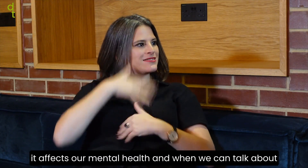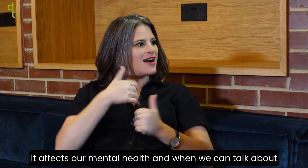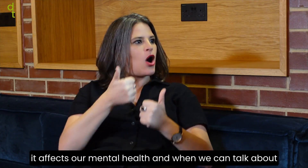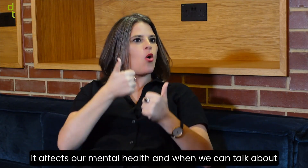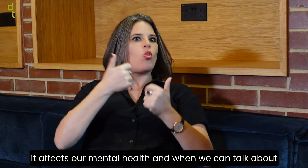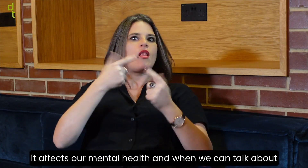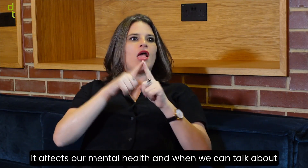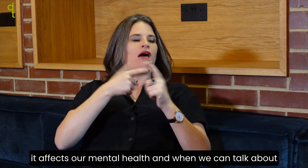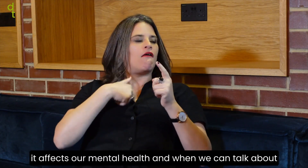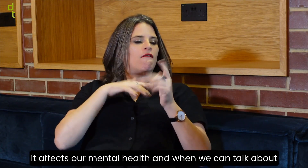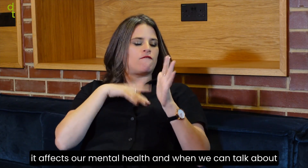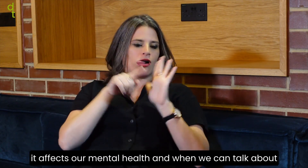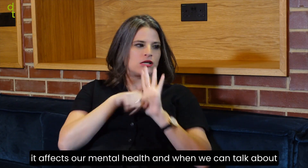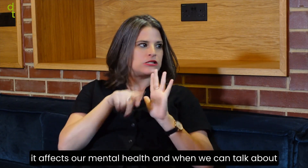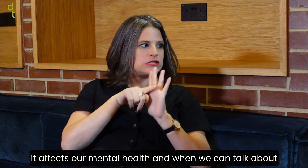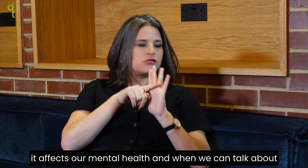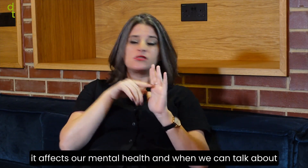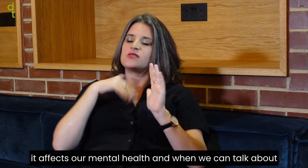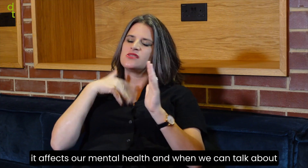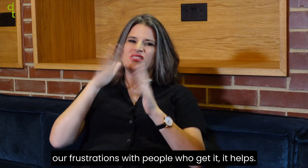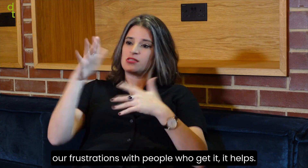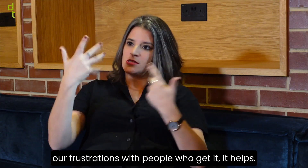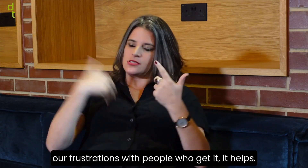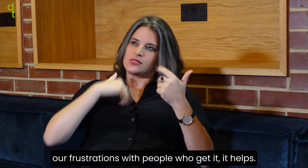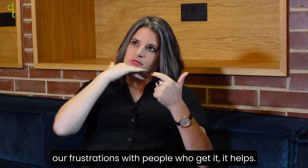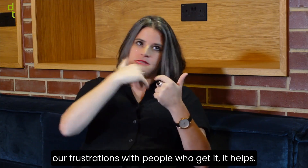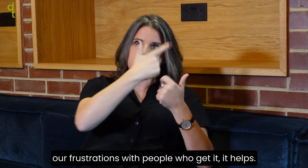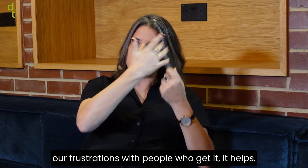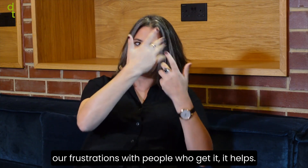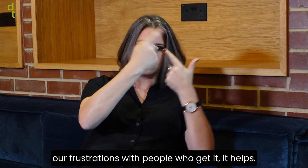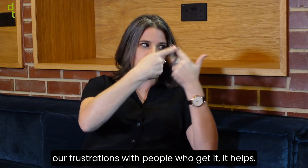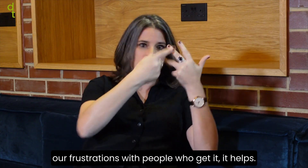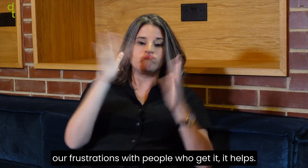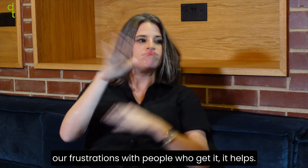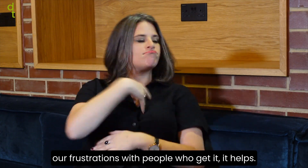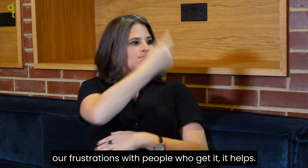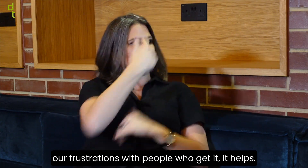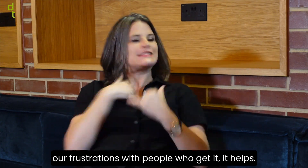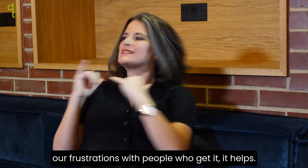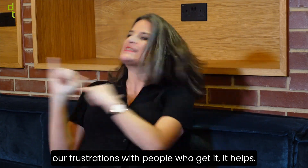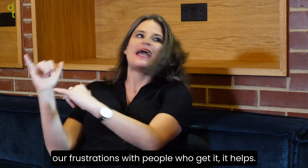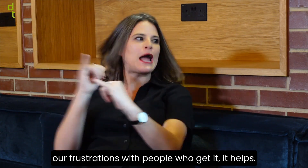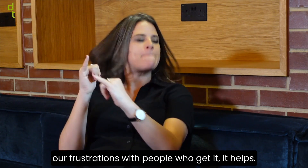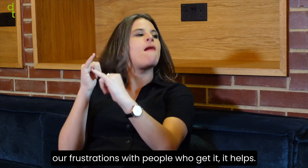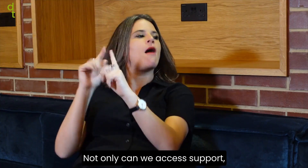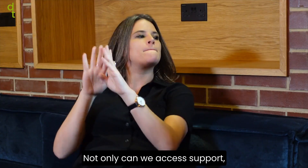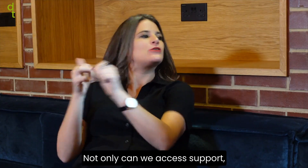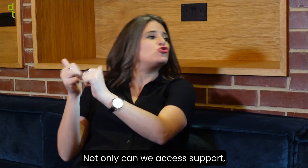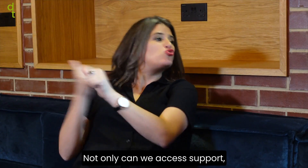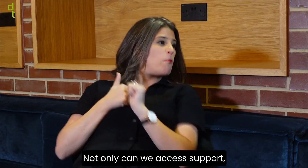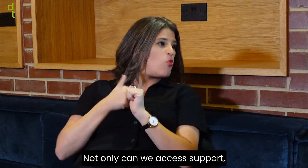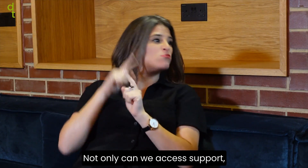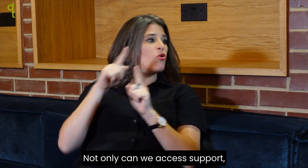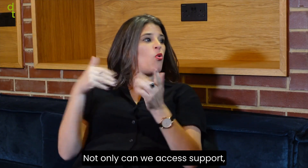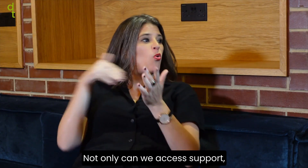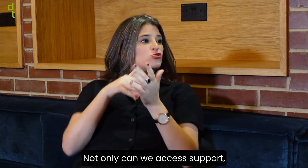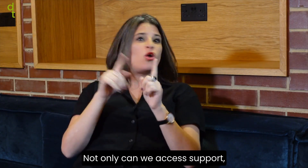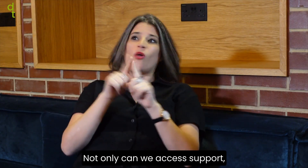affects our mental health, and when we can talk about our frustrations with people who get it, it helps. Not only can we access